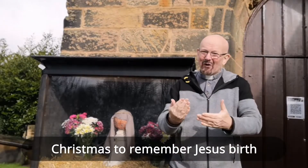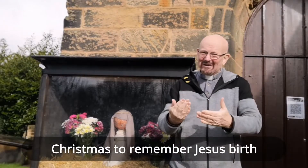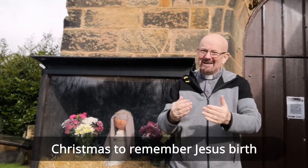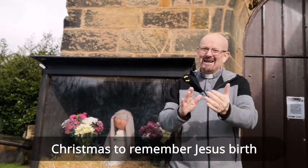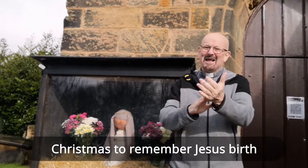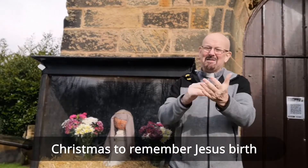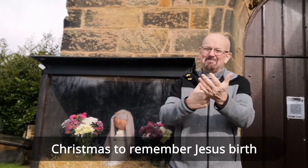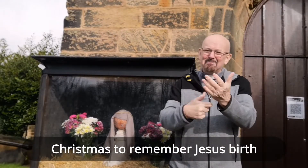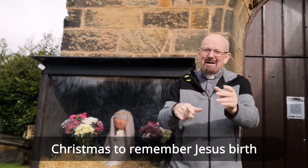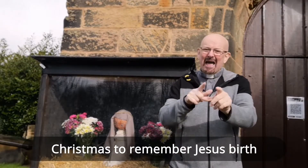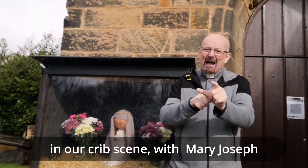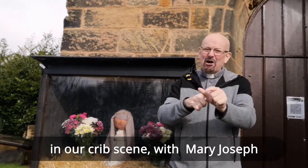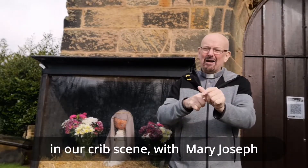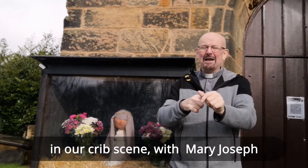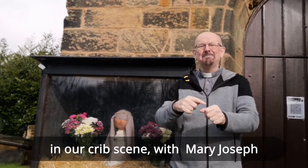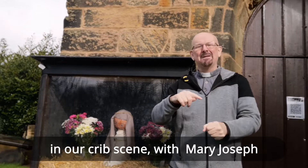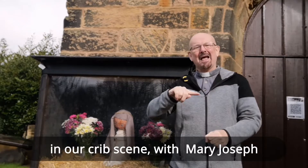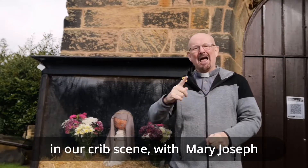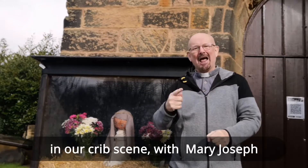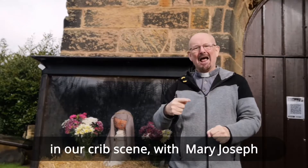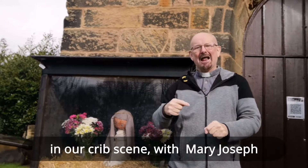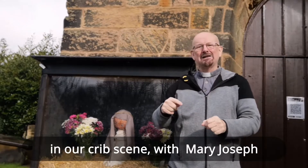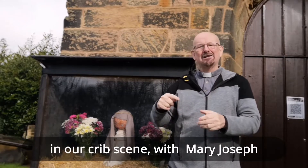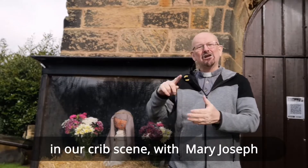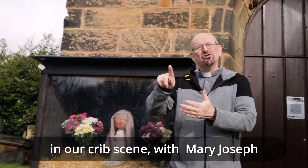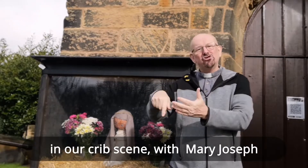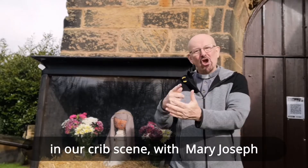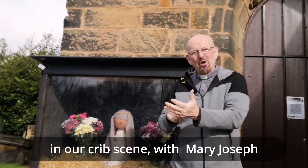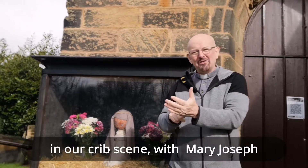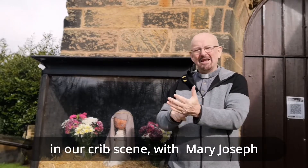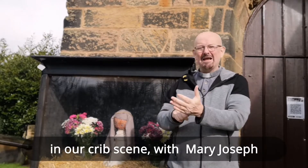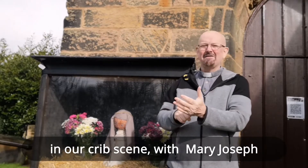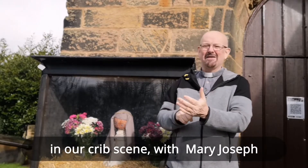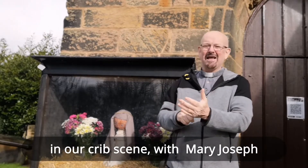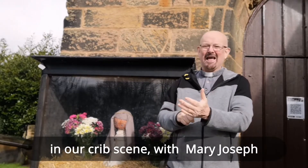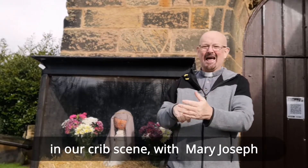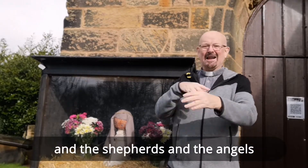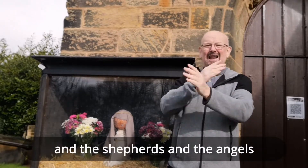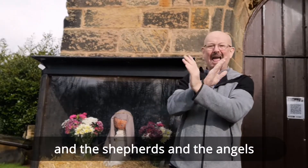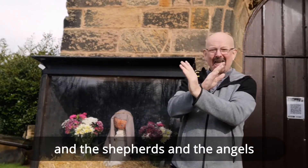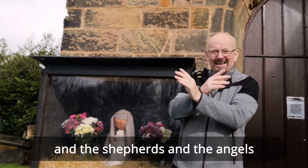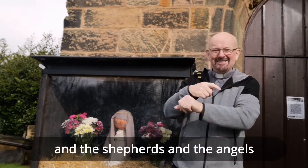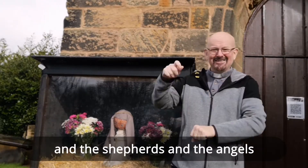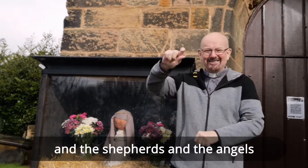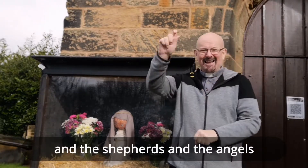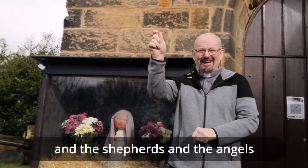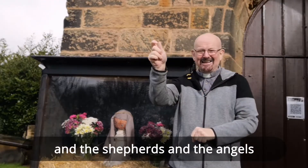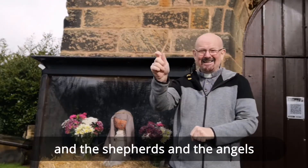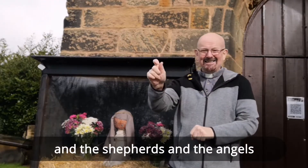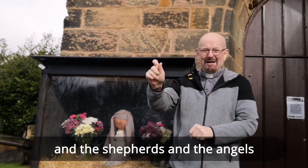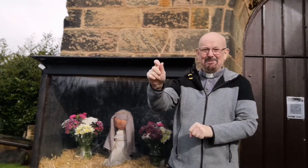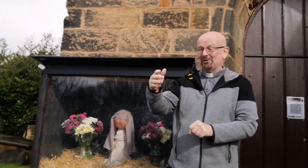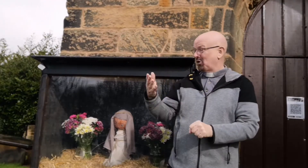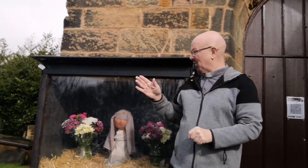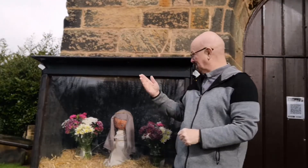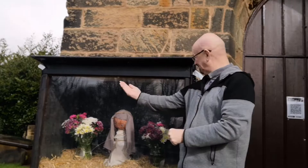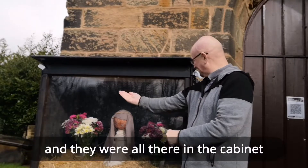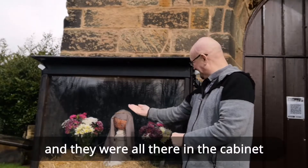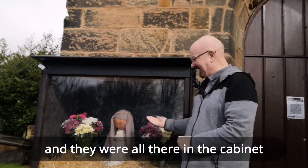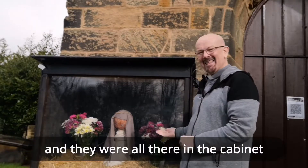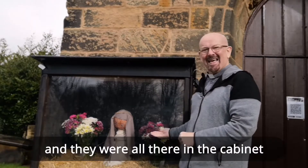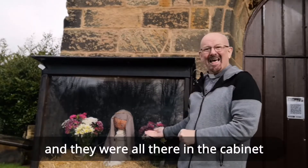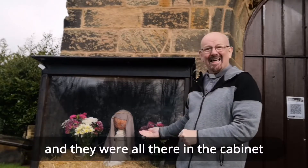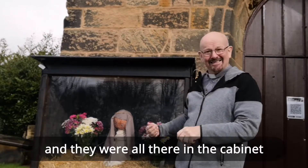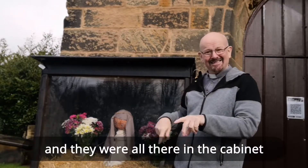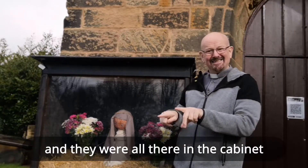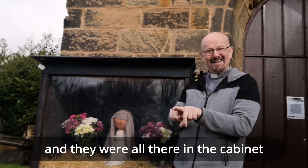to remember Jesus' birth in our crib scene with Joseph and the shepherds and the angels,